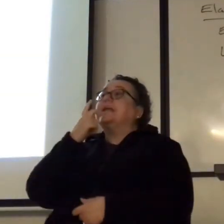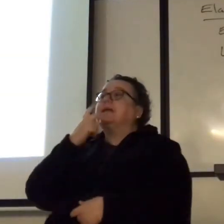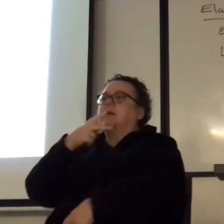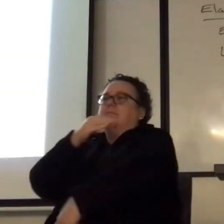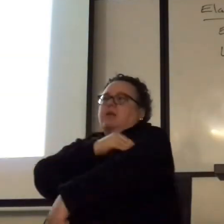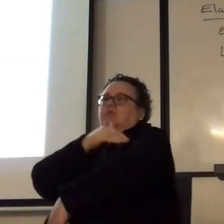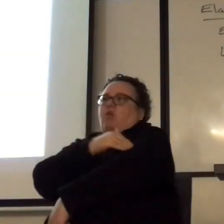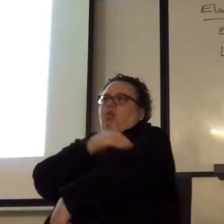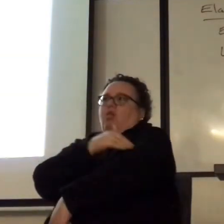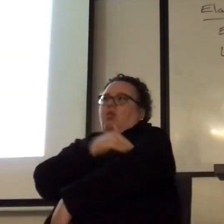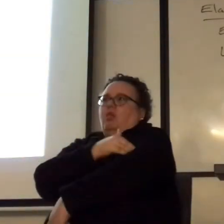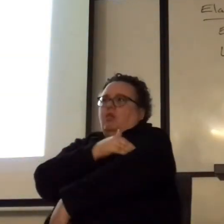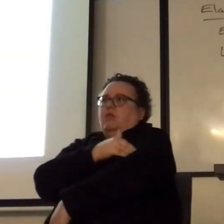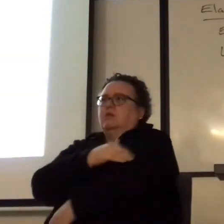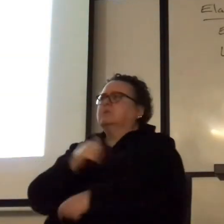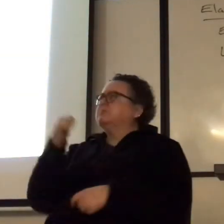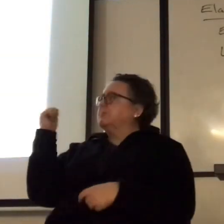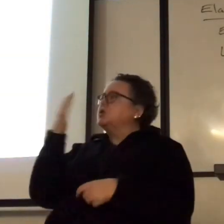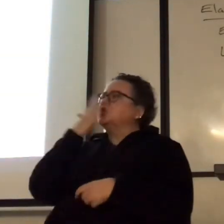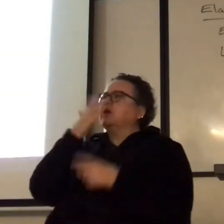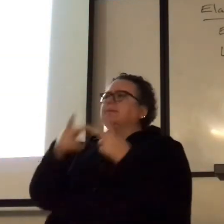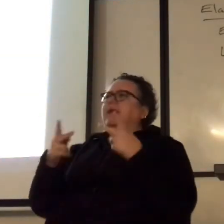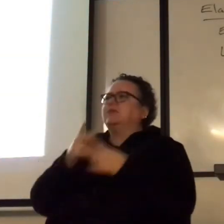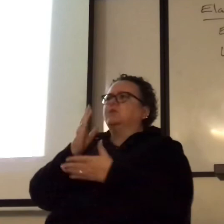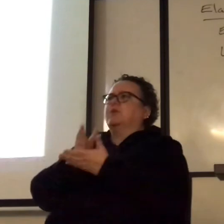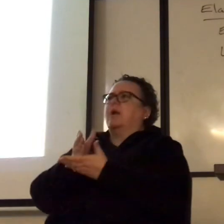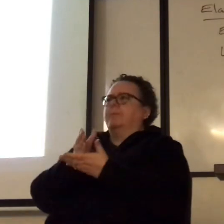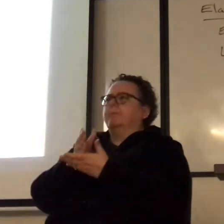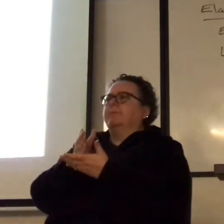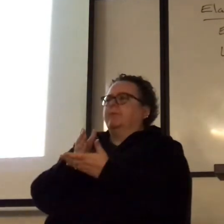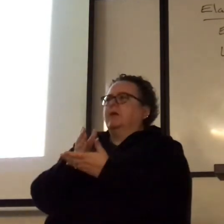this is a good place to stop. We'll pick it up here